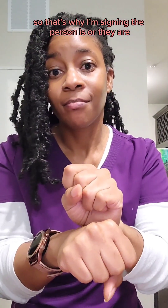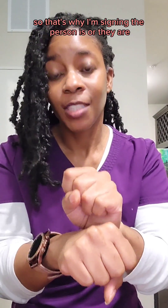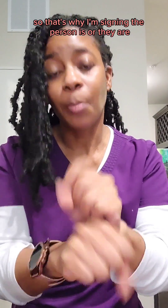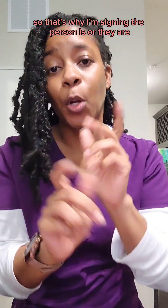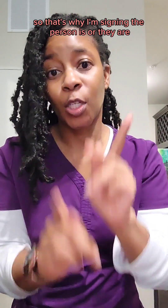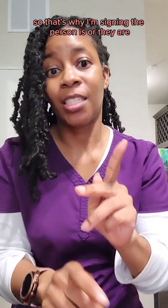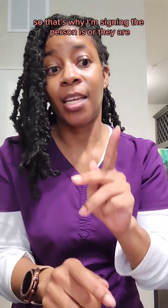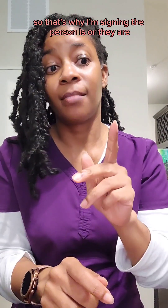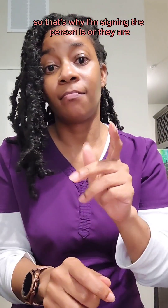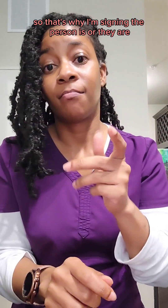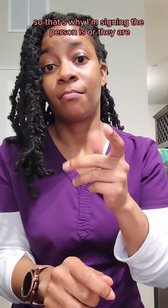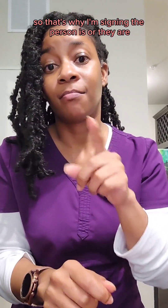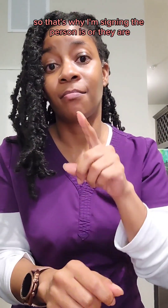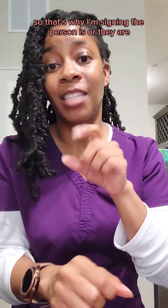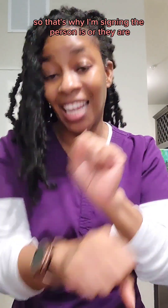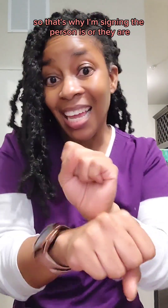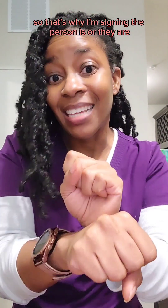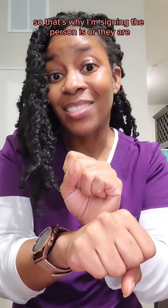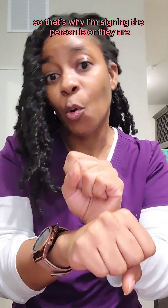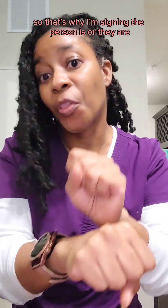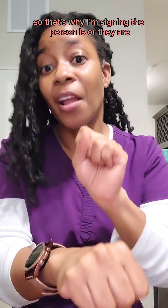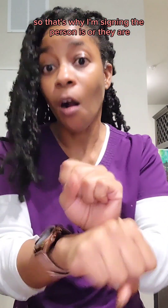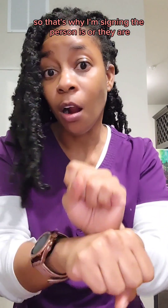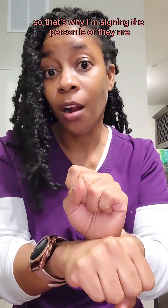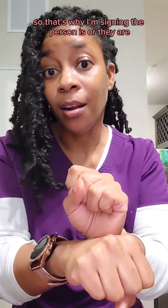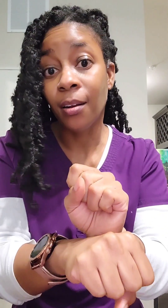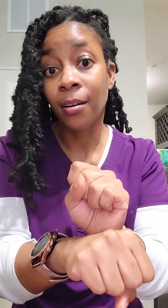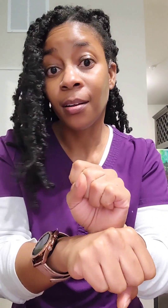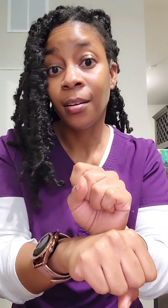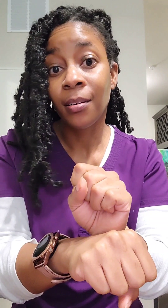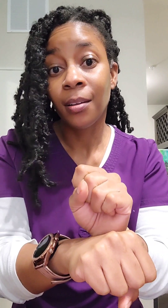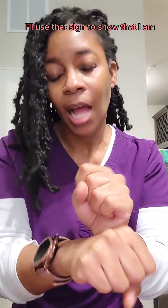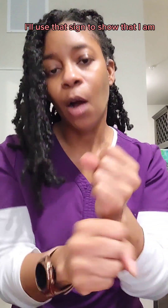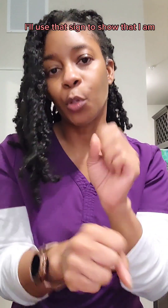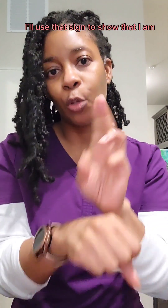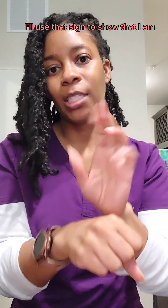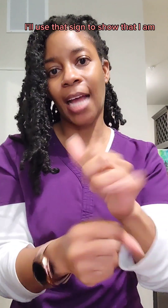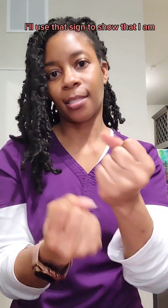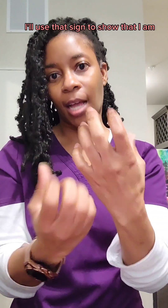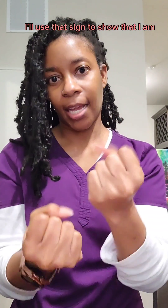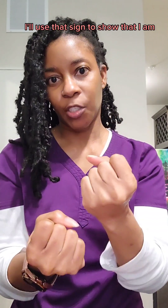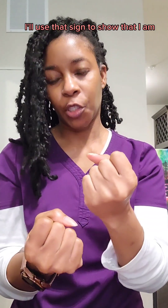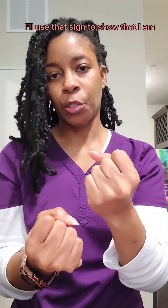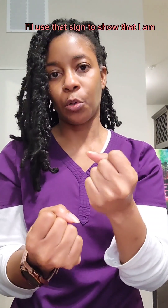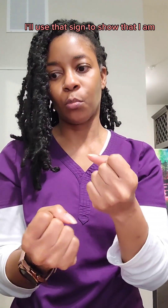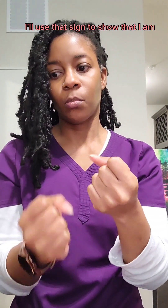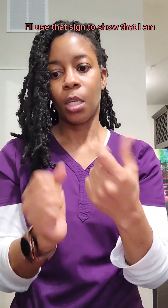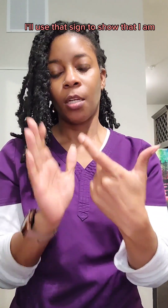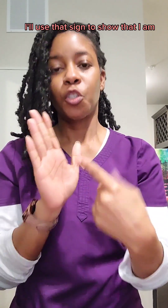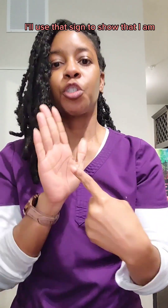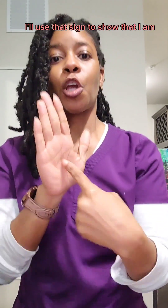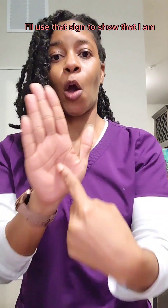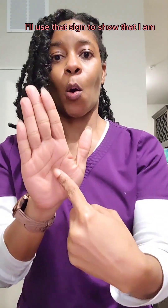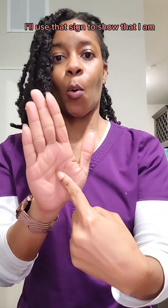the person is or they are. I'll use that sign to show that